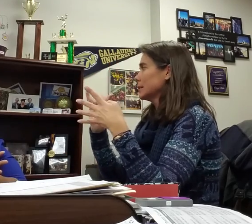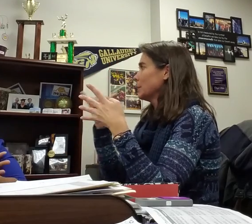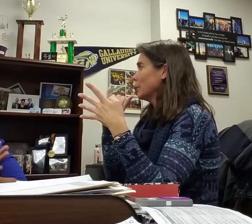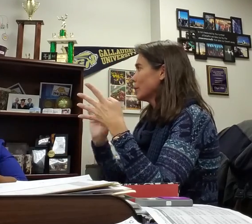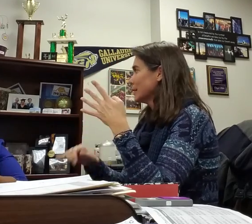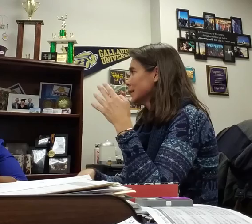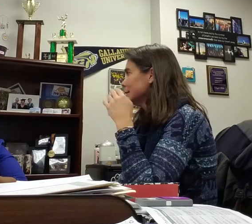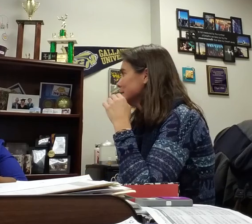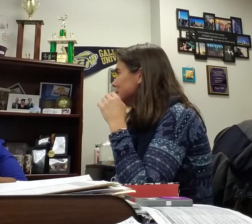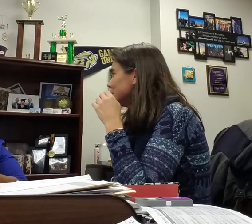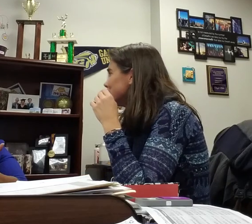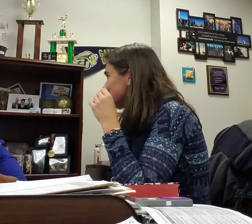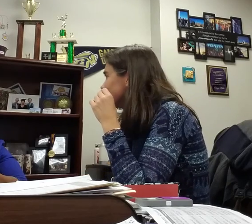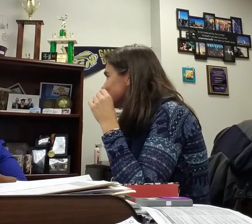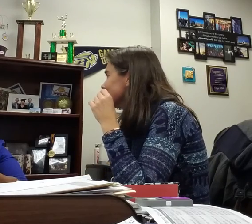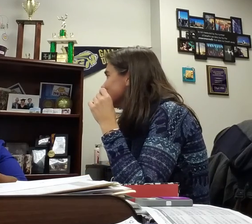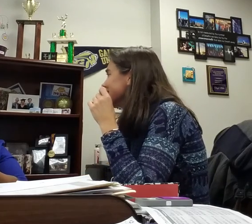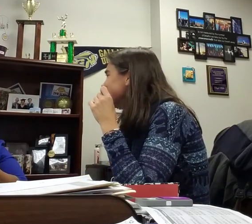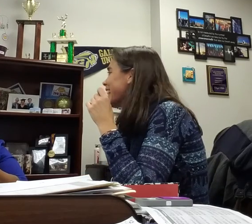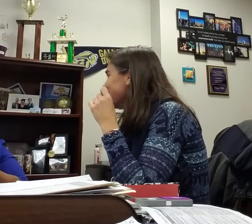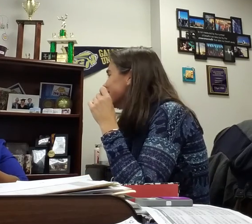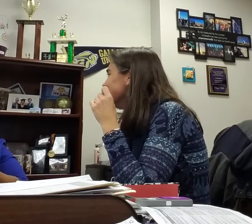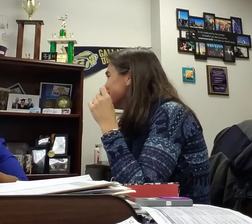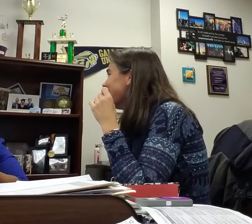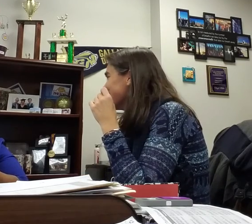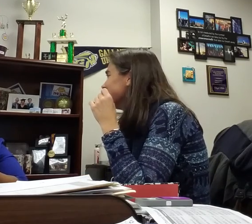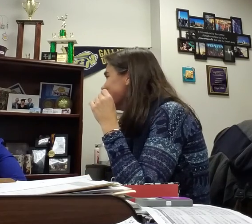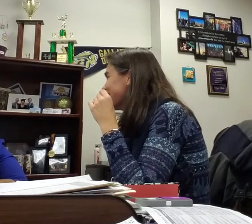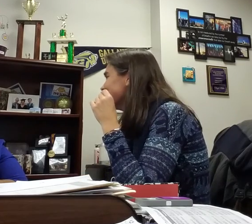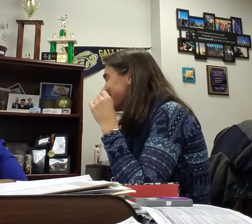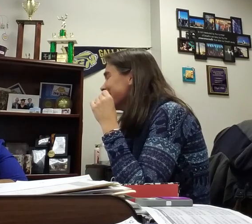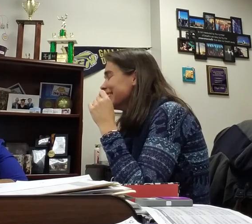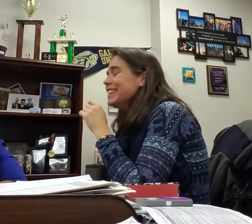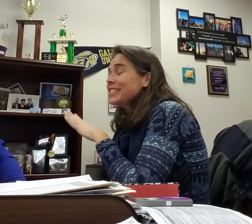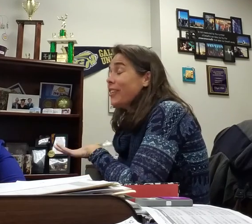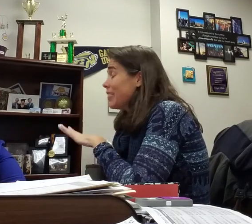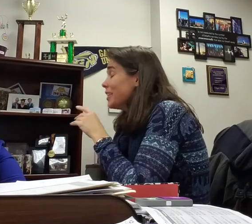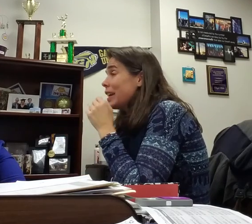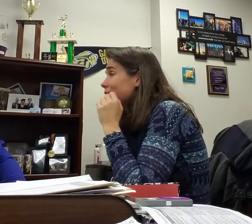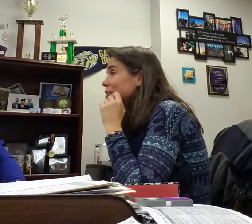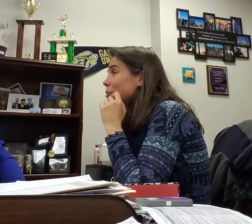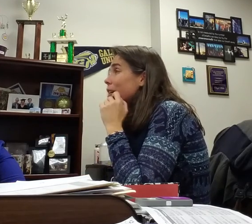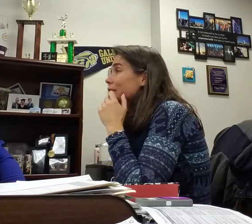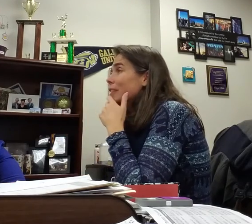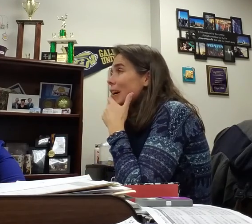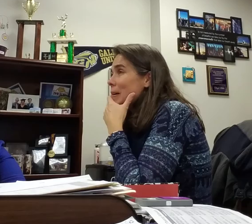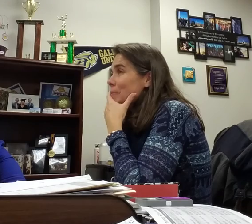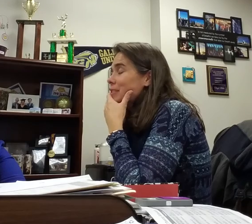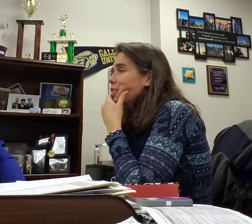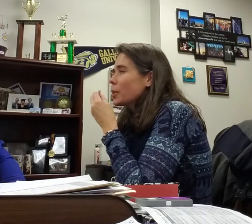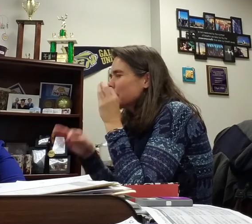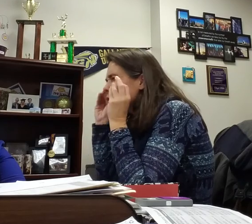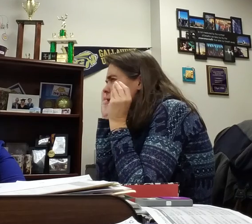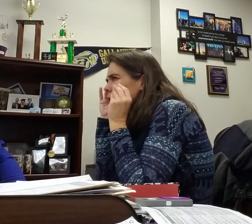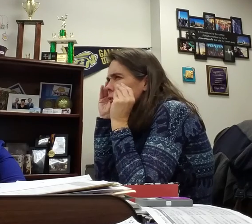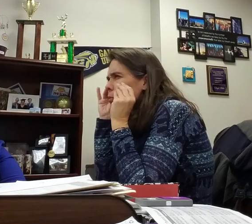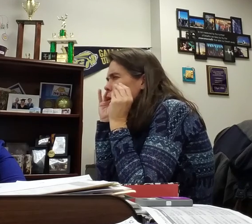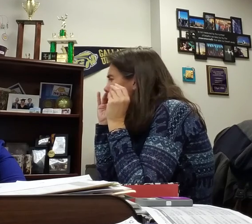big I word. I didn't freeze up. I just kept it moving. Yeah. So. No, I thought you handled it well. It's just always good to think through more